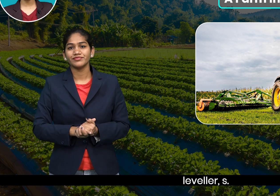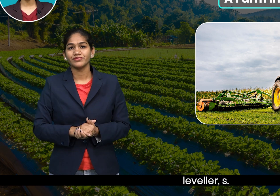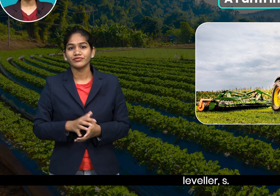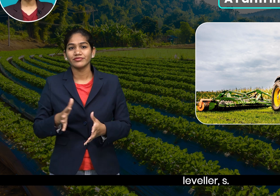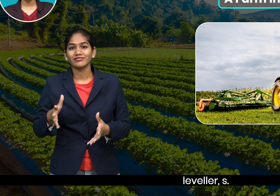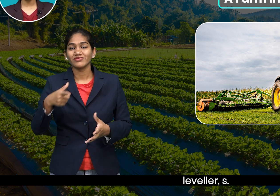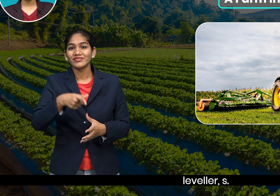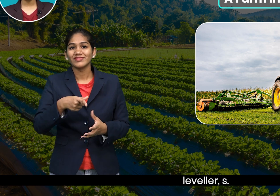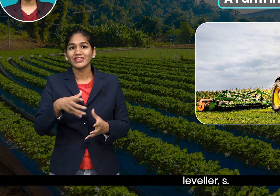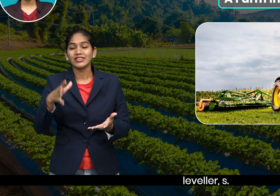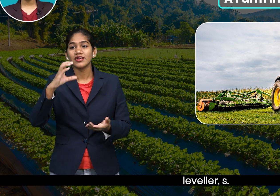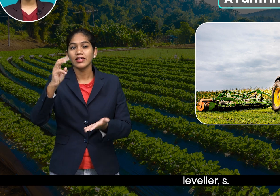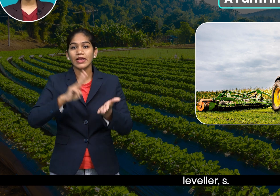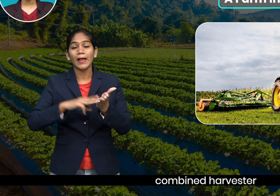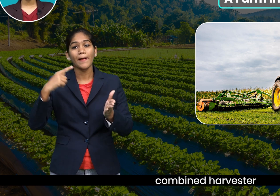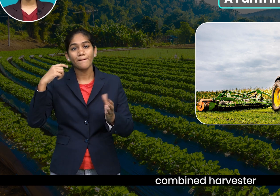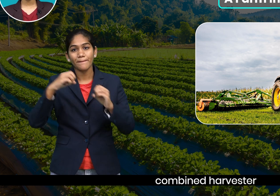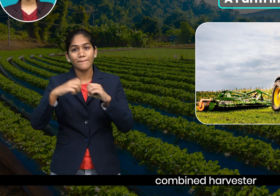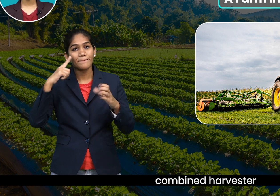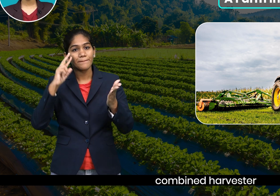combined harvester